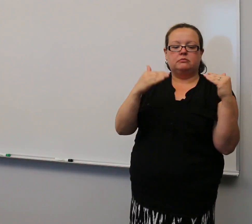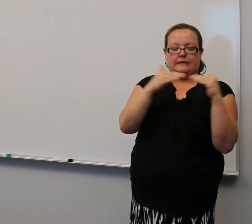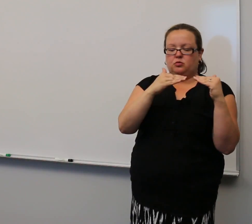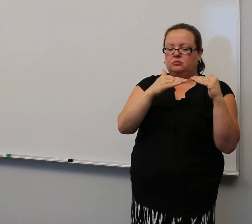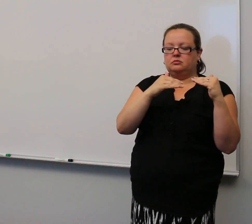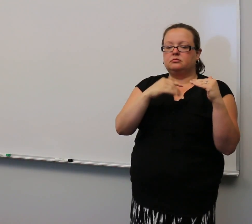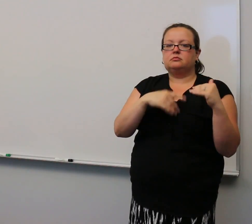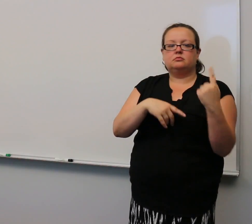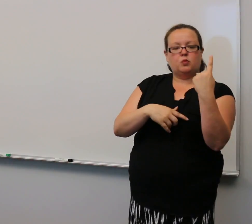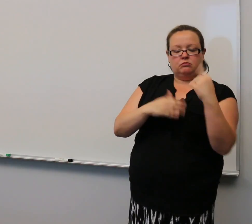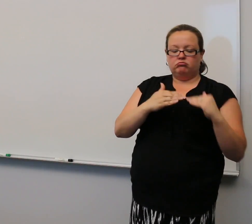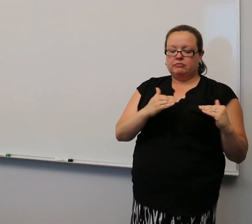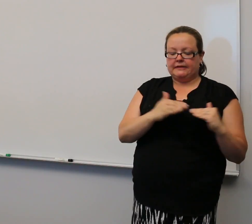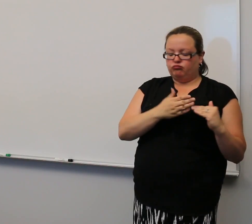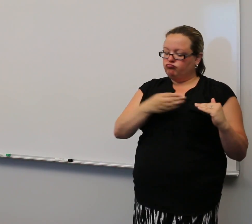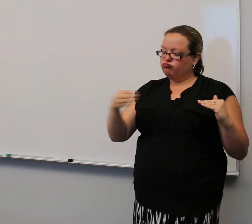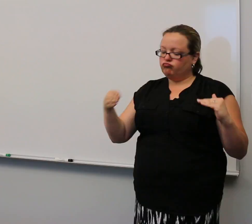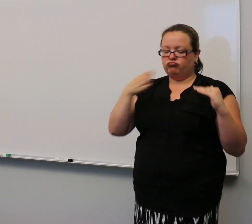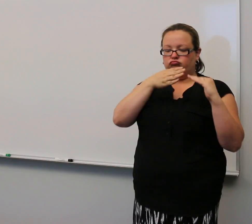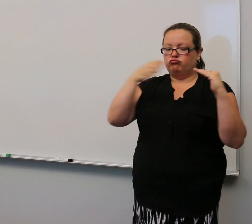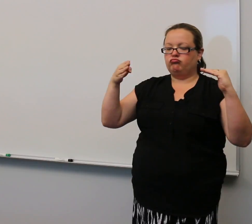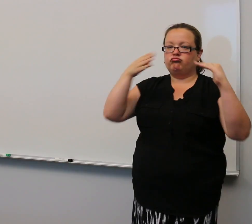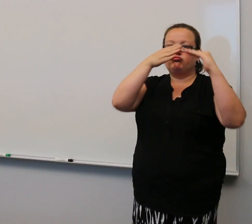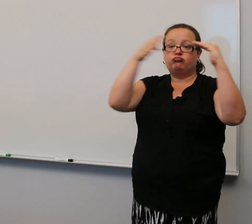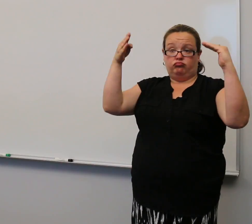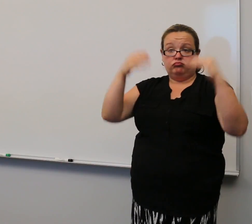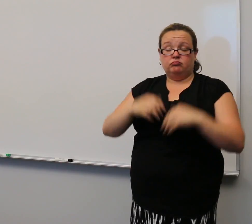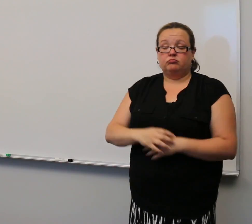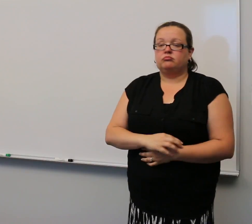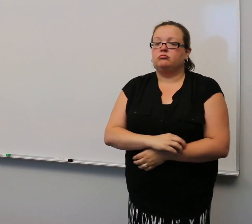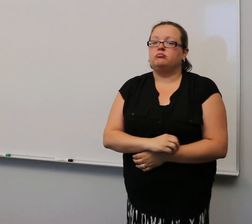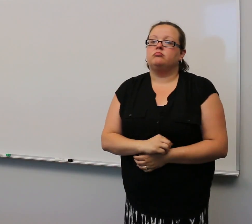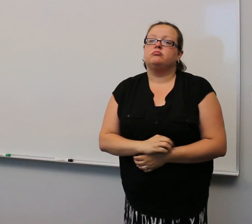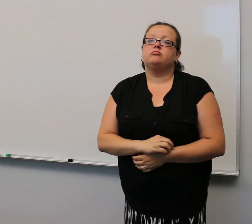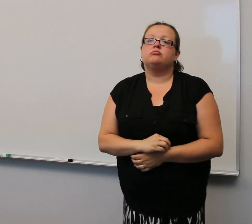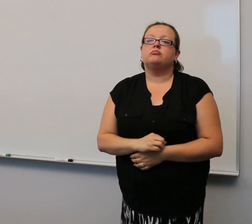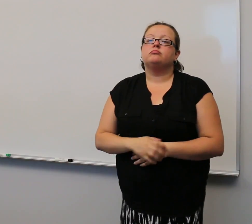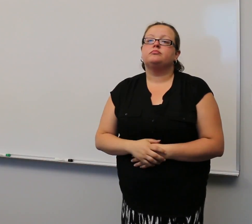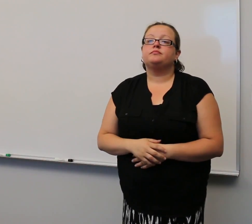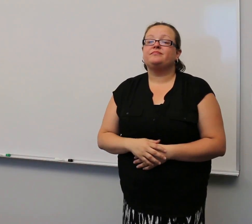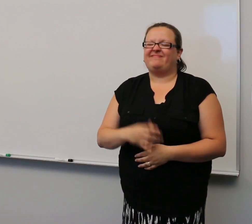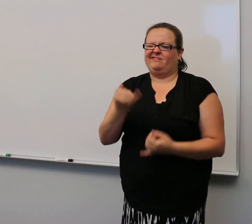Last question, 3 plus 6 divided by -2, again.